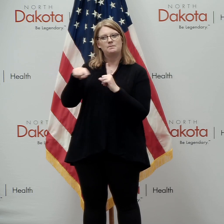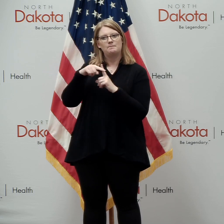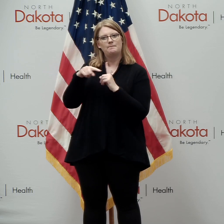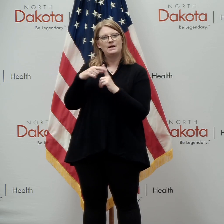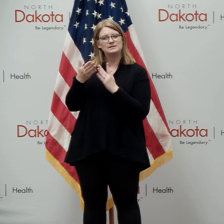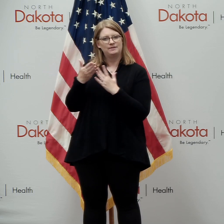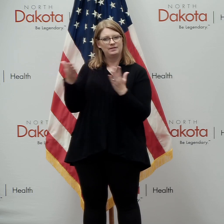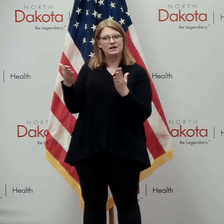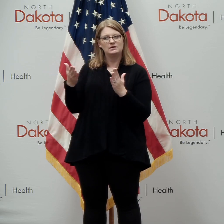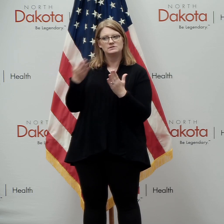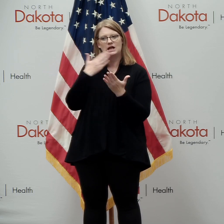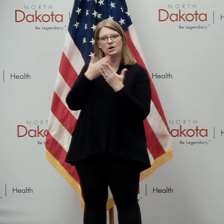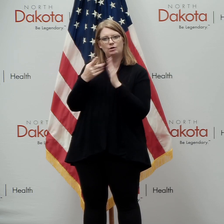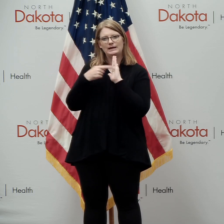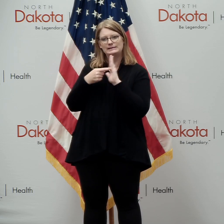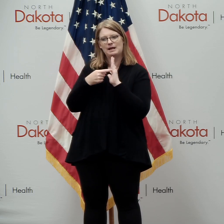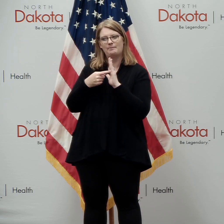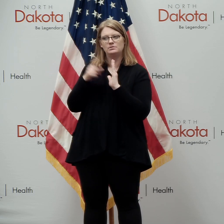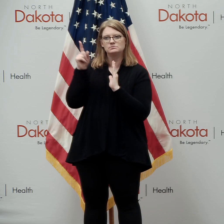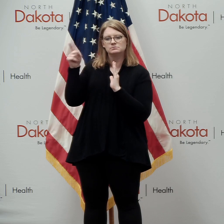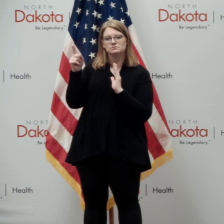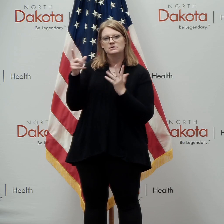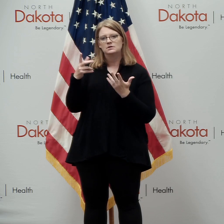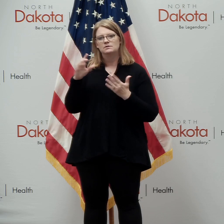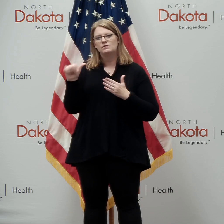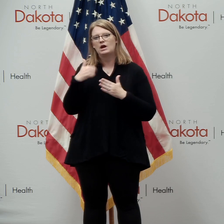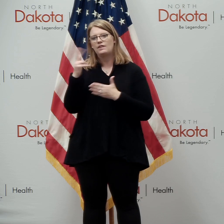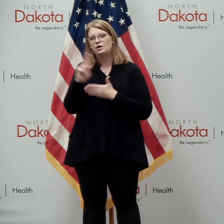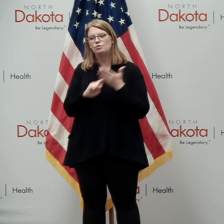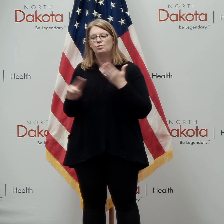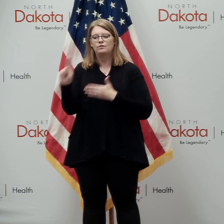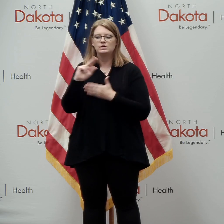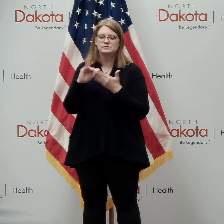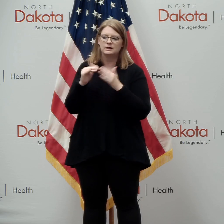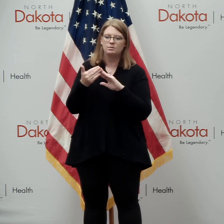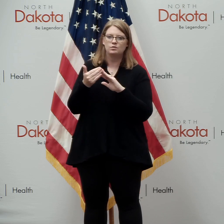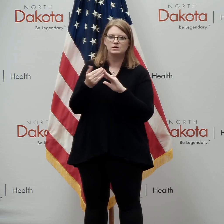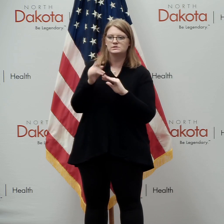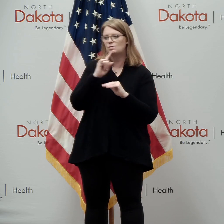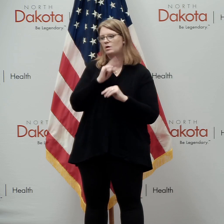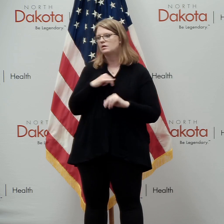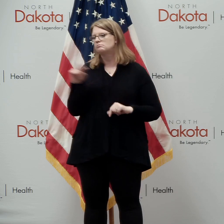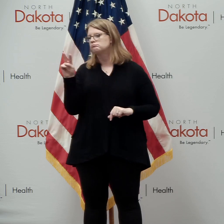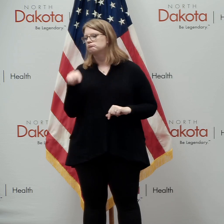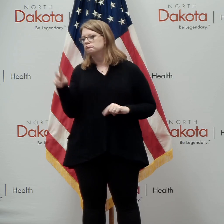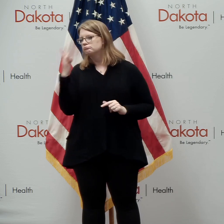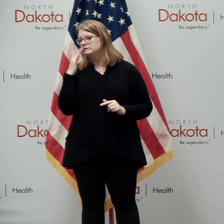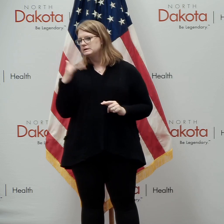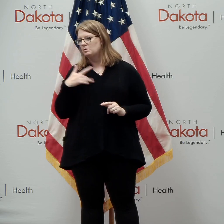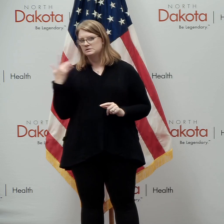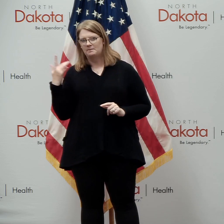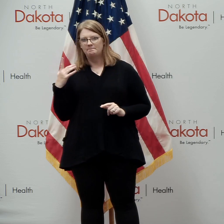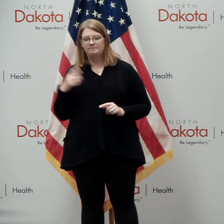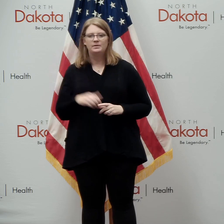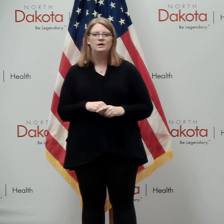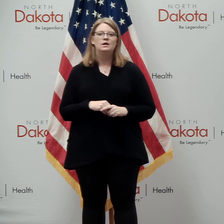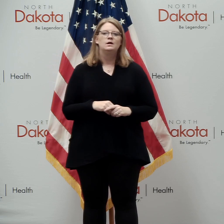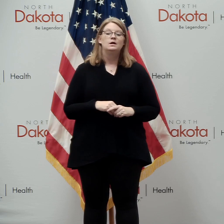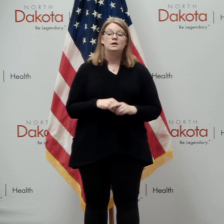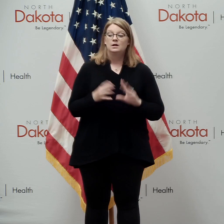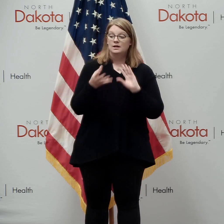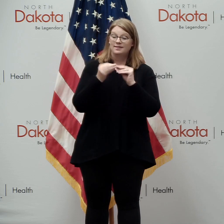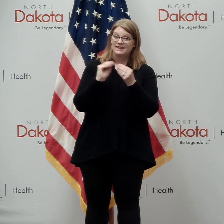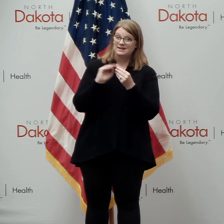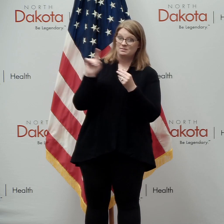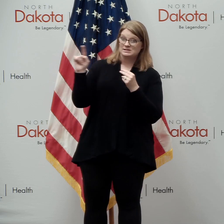lot of role model examples that are going on for other university communities to look at UND. And again, the numbers up there